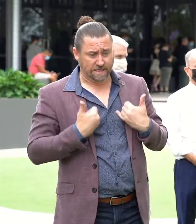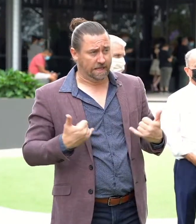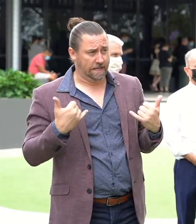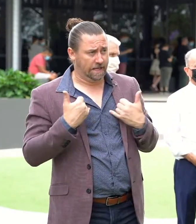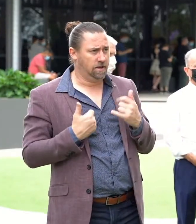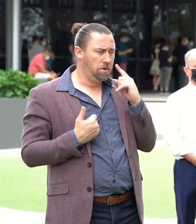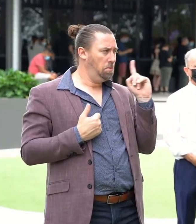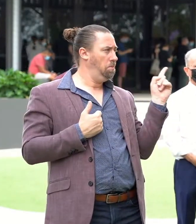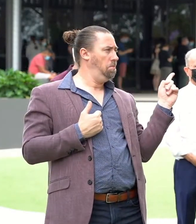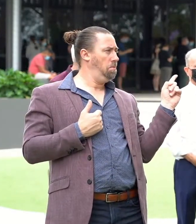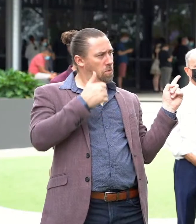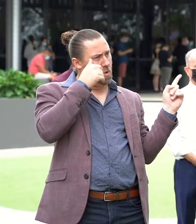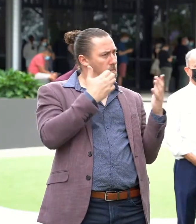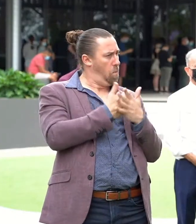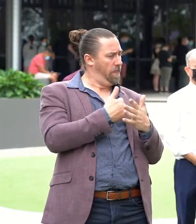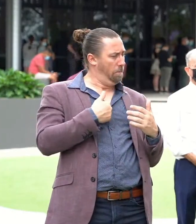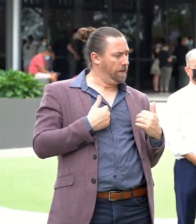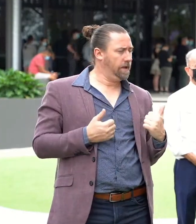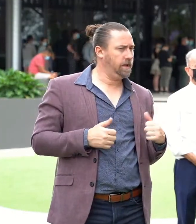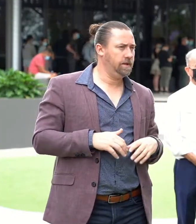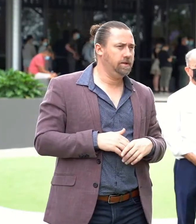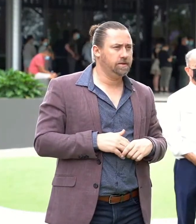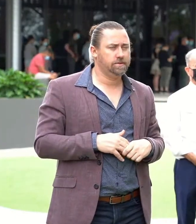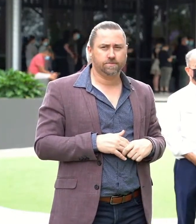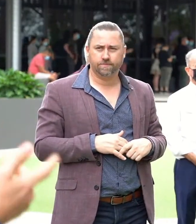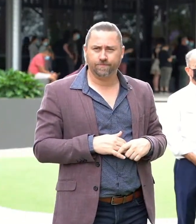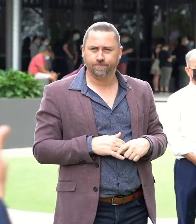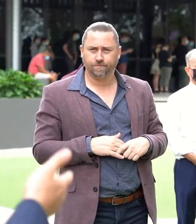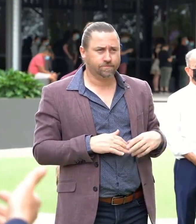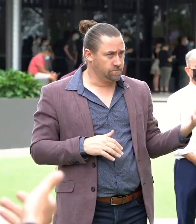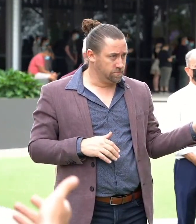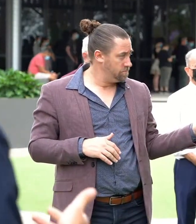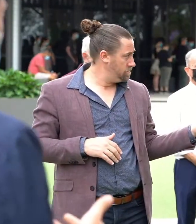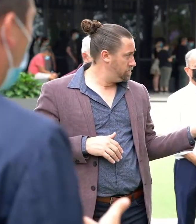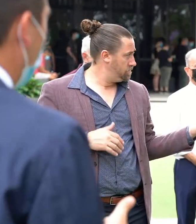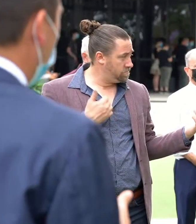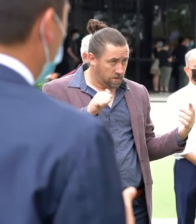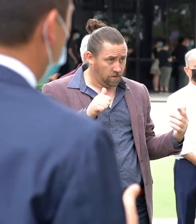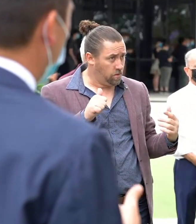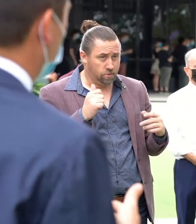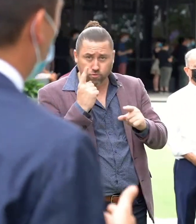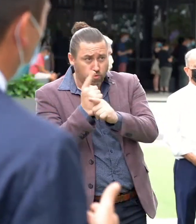think Dr. Smith probably has more info than I do. Well, look, You have to go right up.